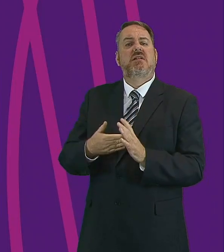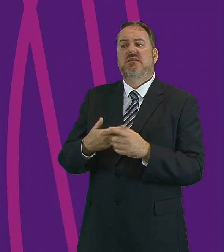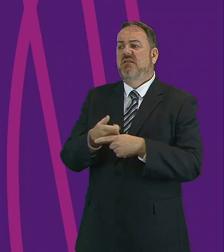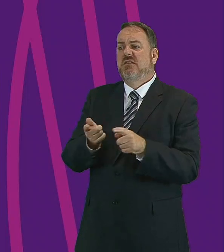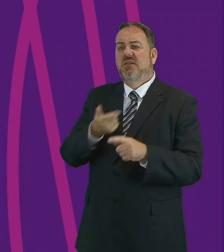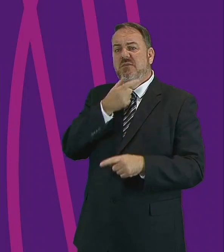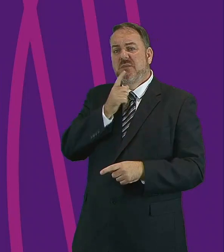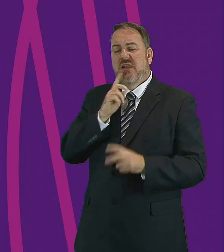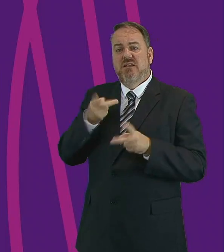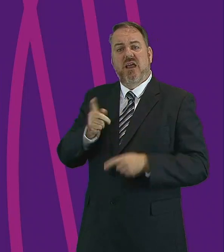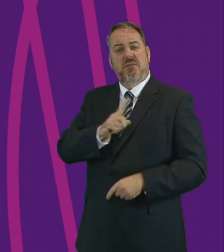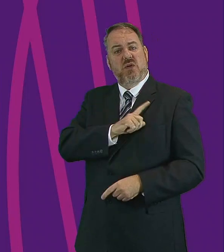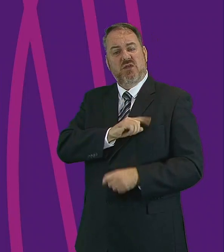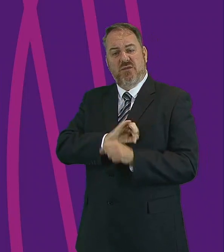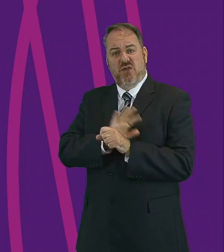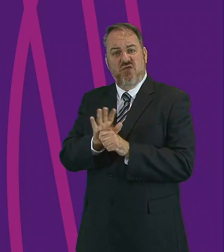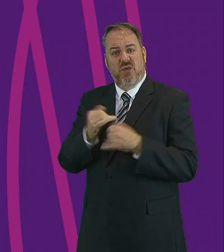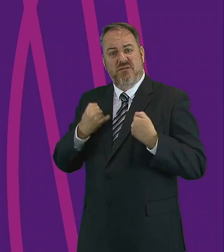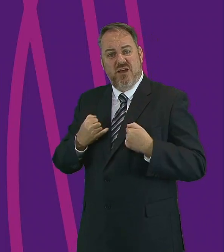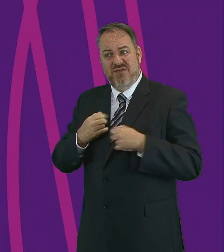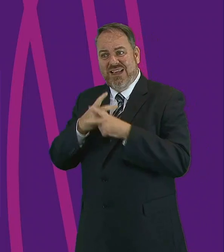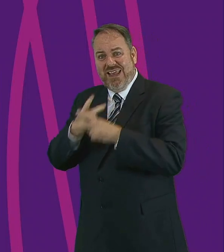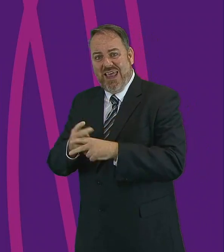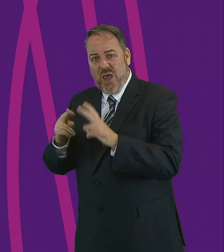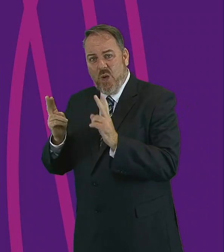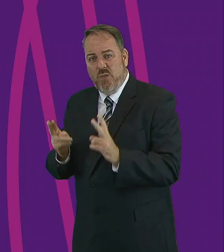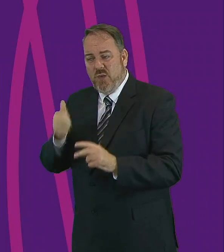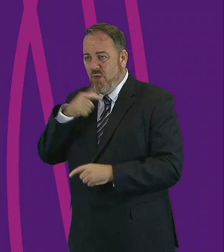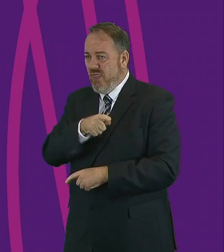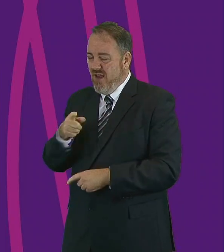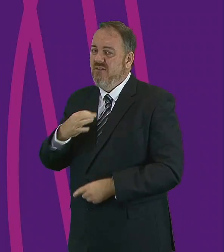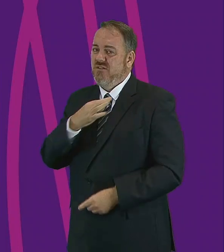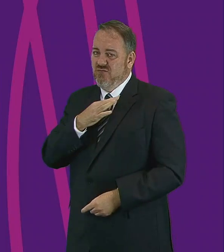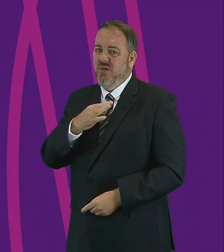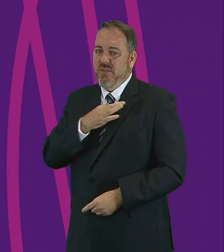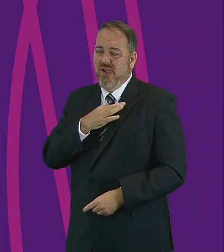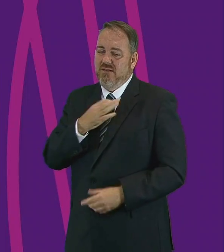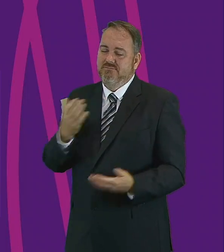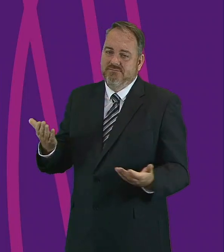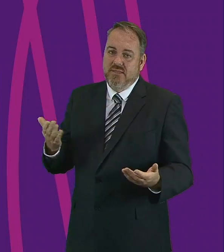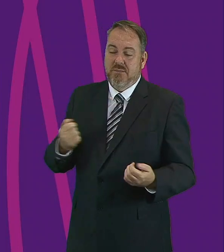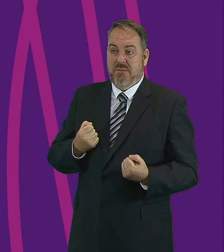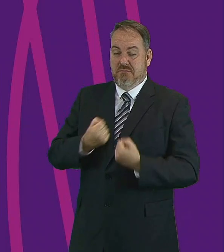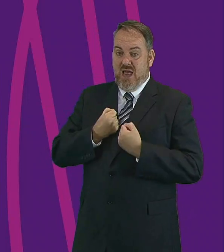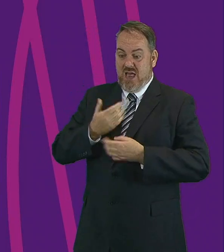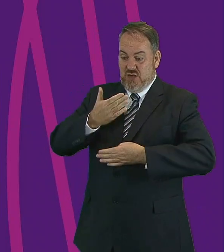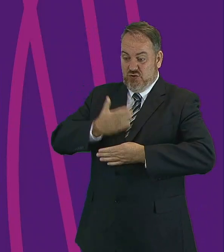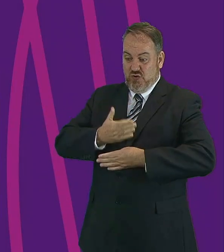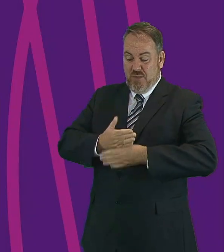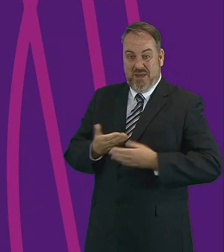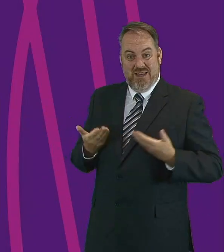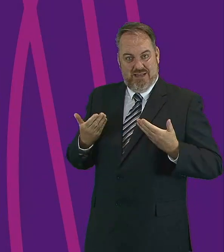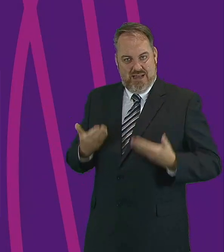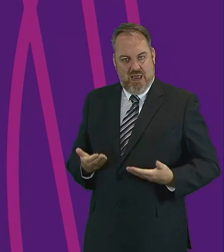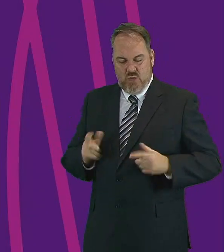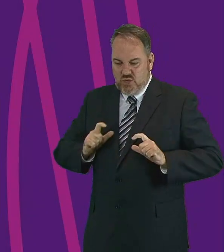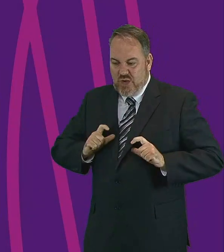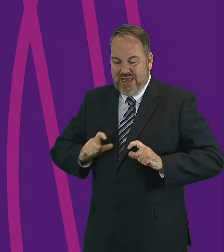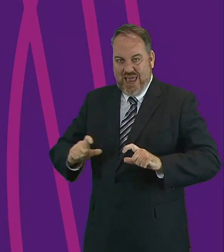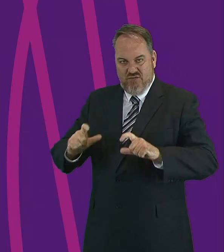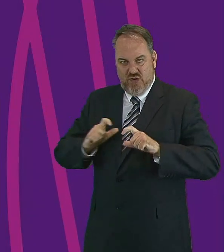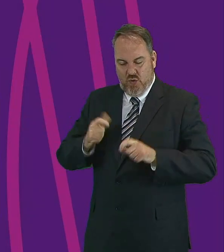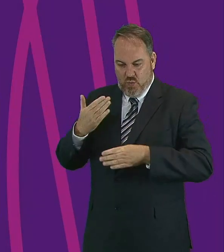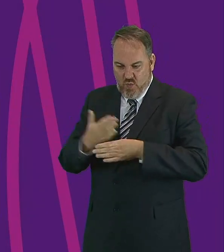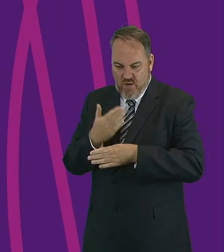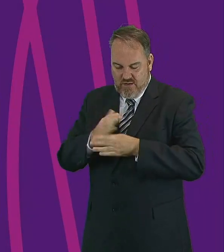lives in care homes. I have a job to do right now, which is to continue to take the decisions with my colleagues